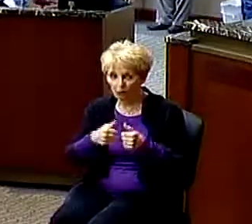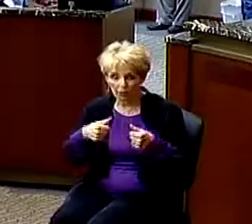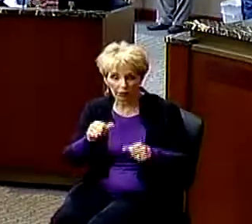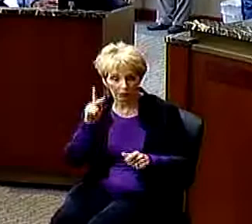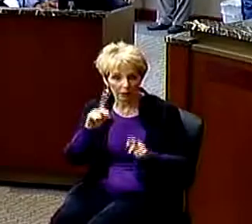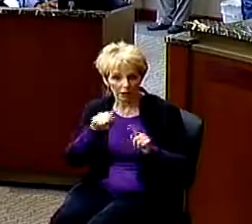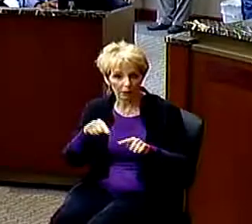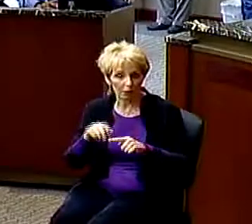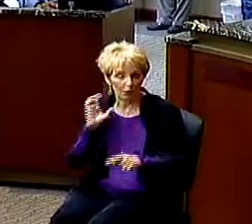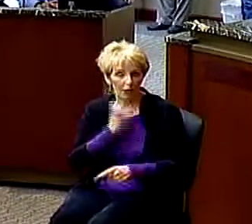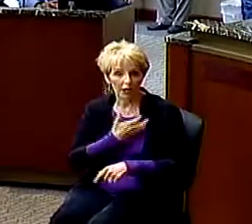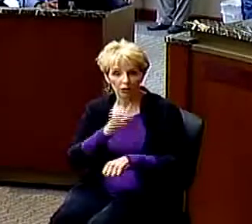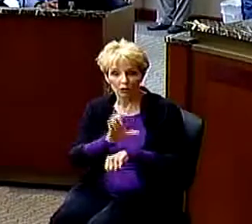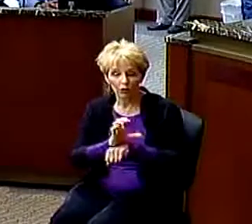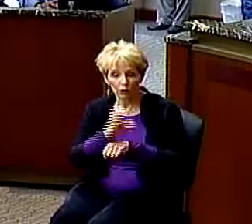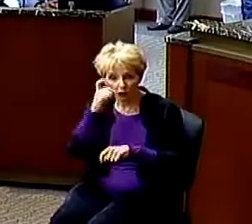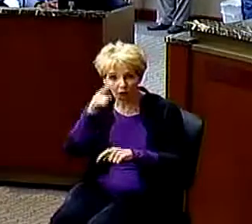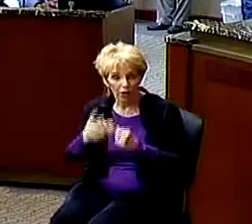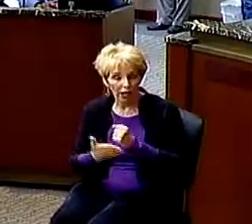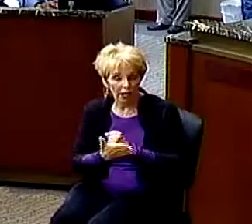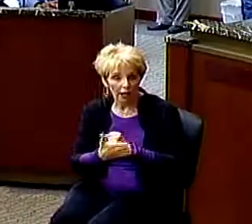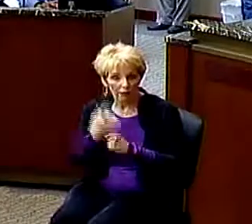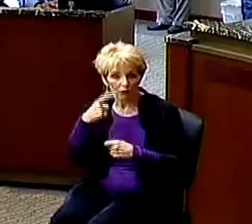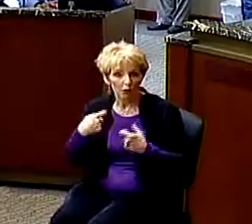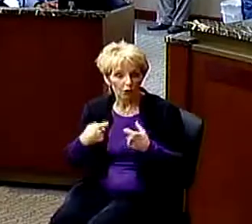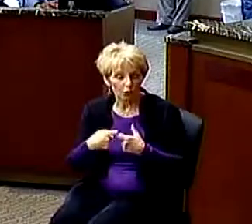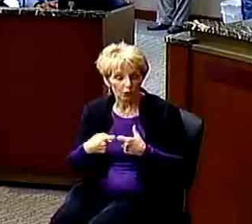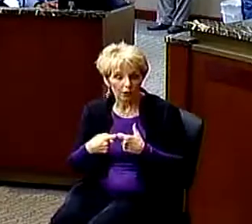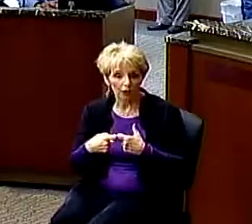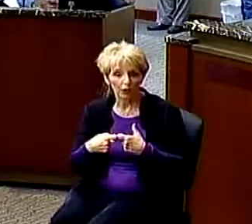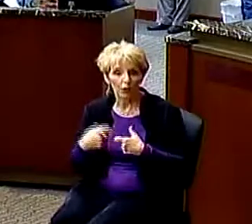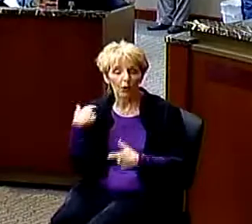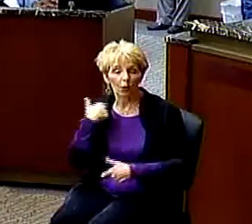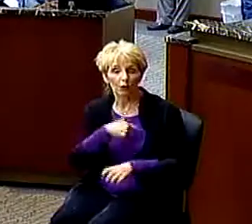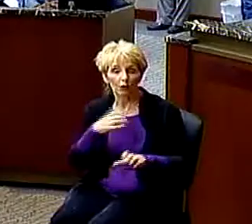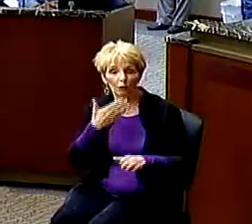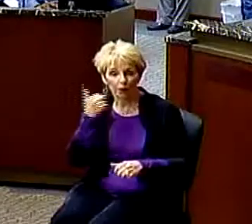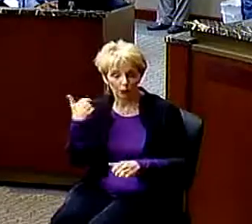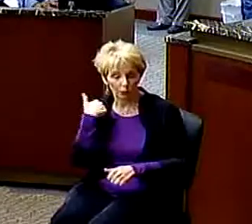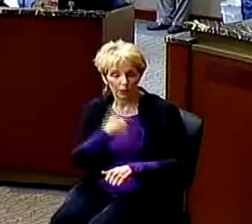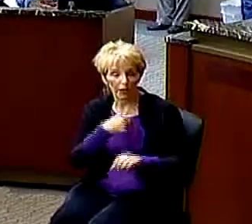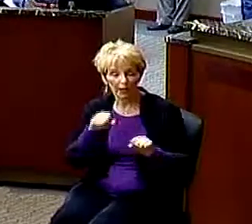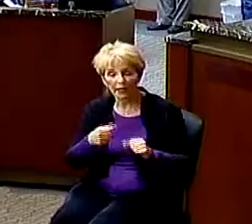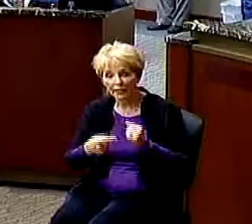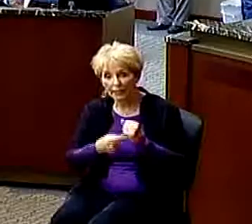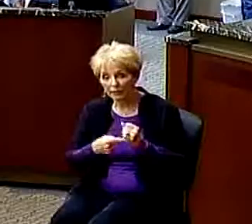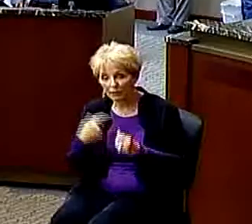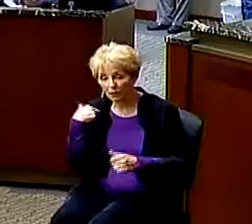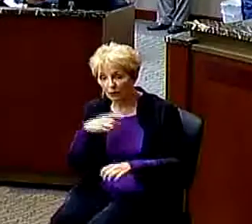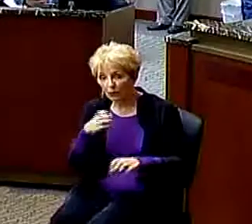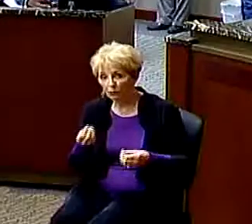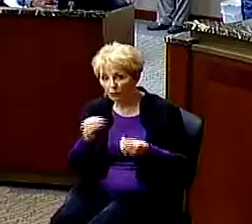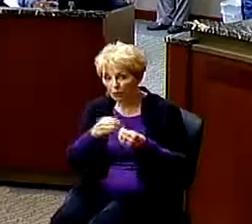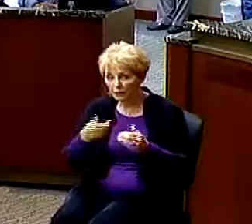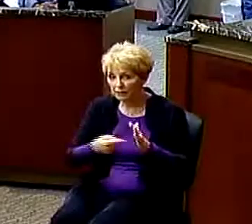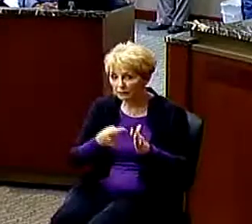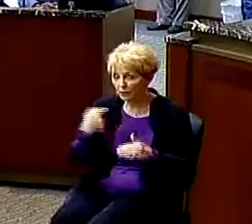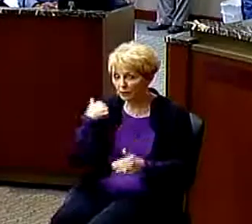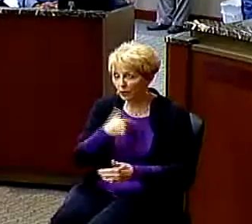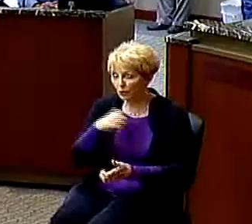people come to our church looking for help for our utilities, we do the very best we can. Sometimes we do more. Sometimes we do